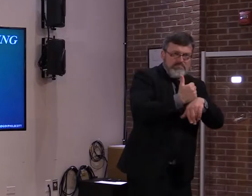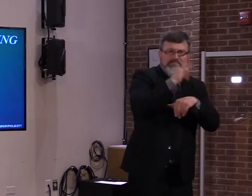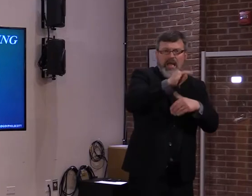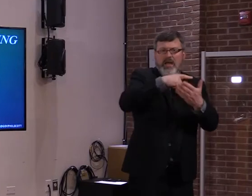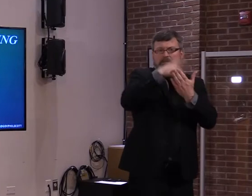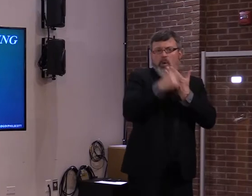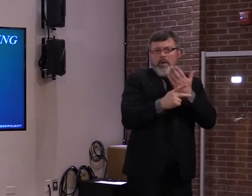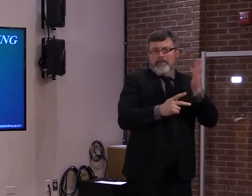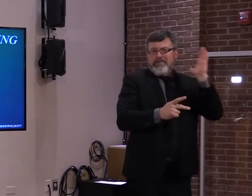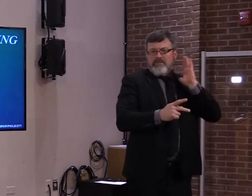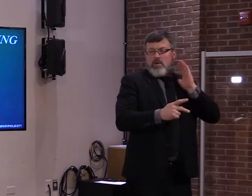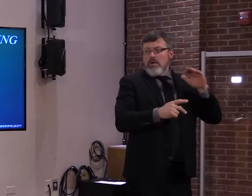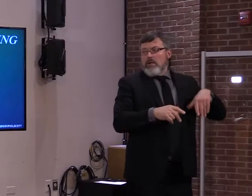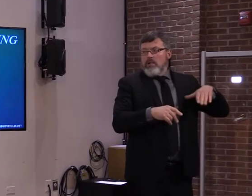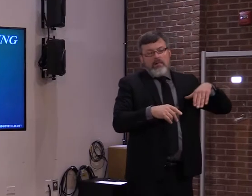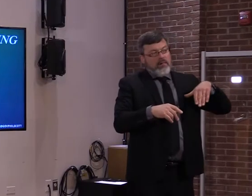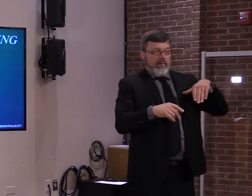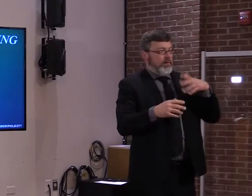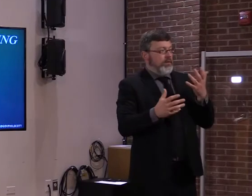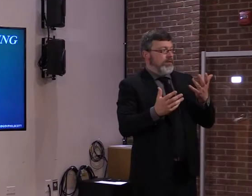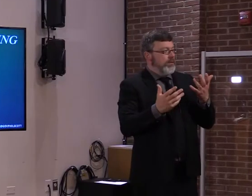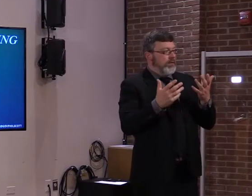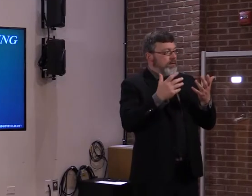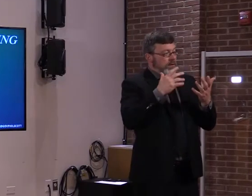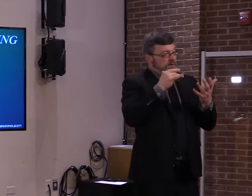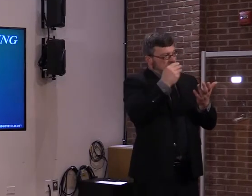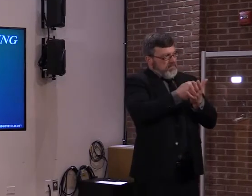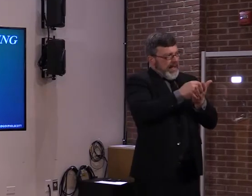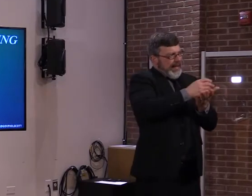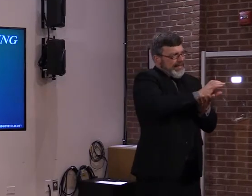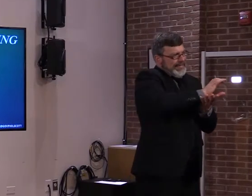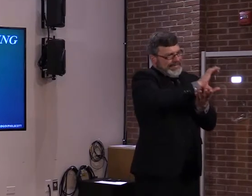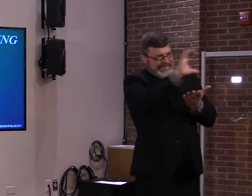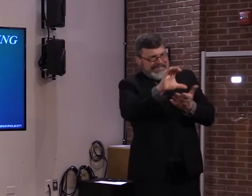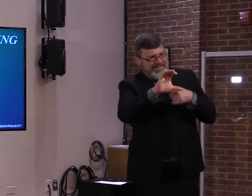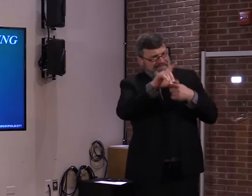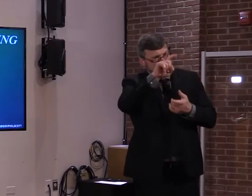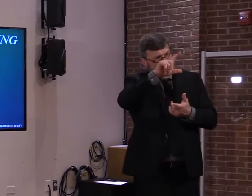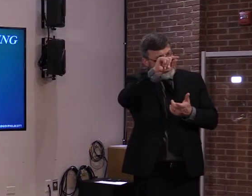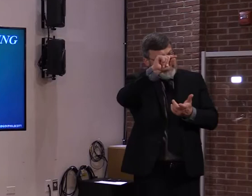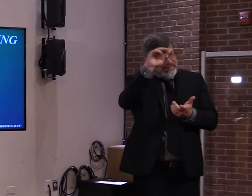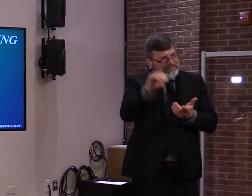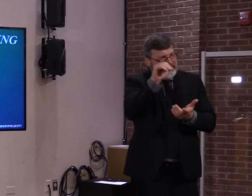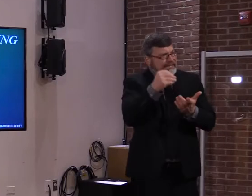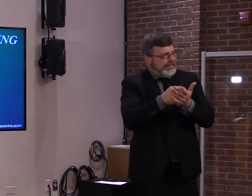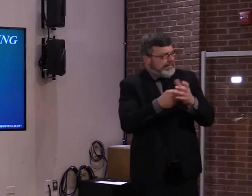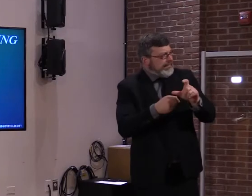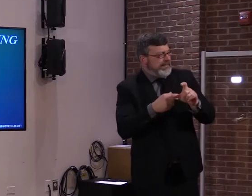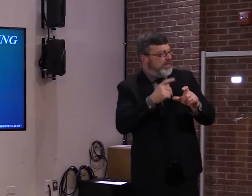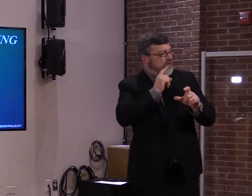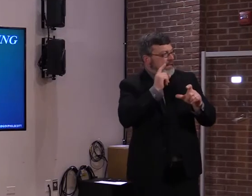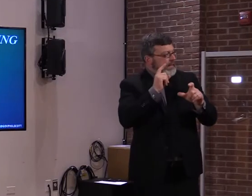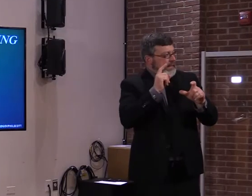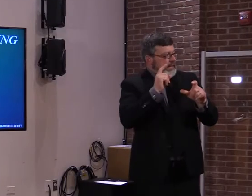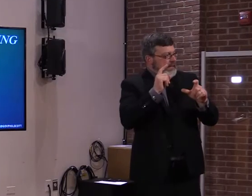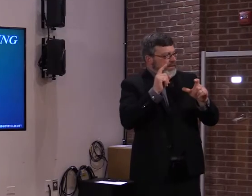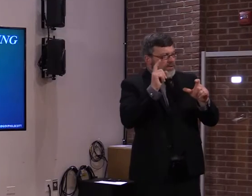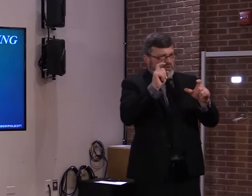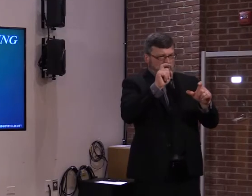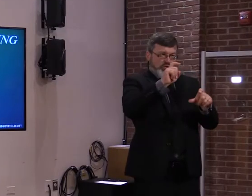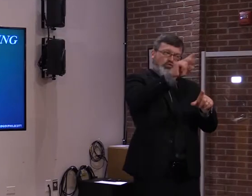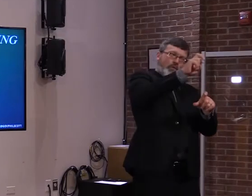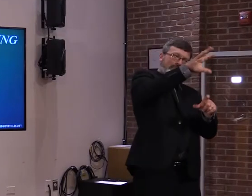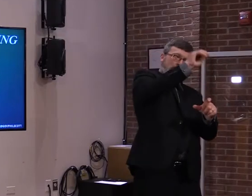has put $120 million and actually is a $250 million program if you look over